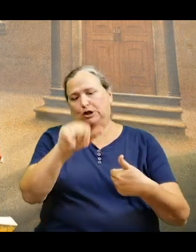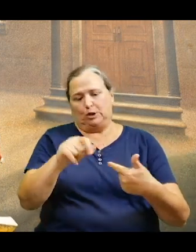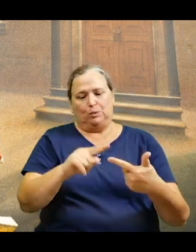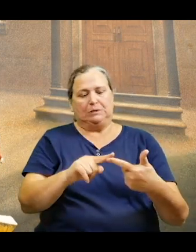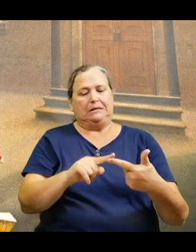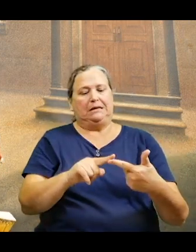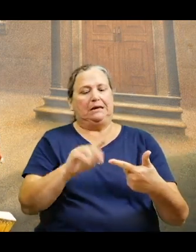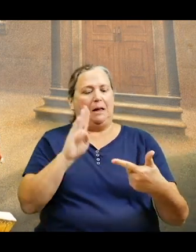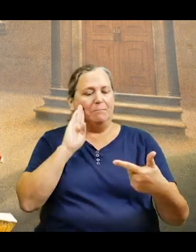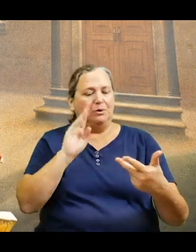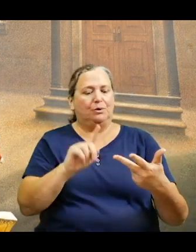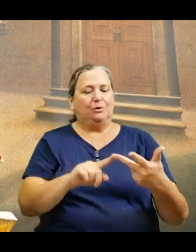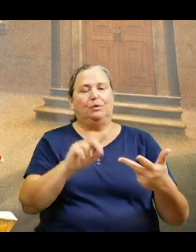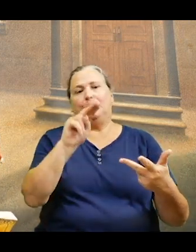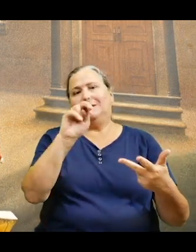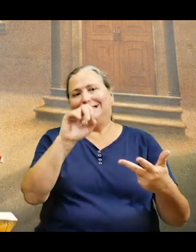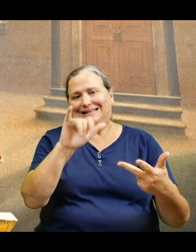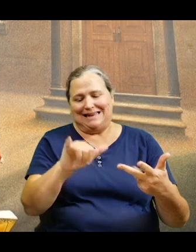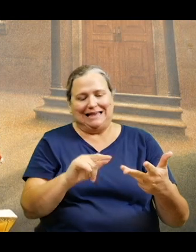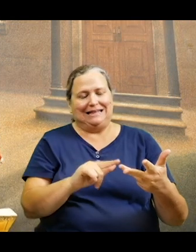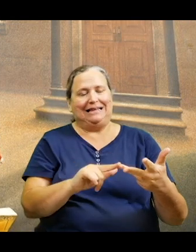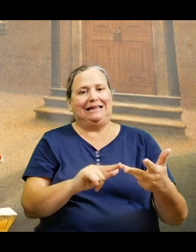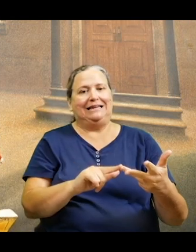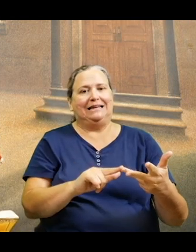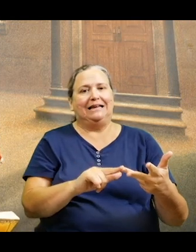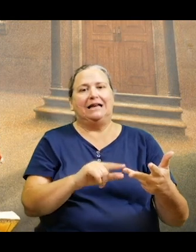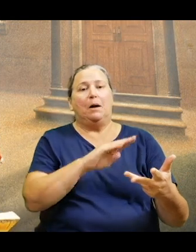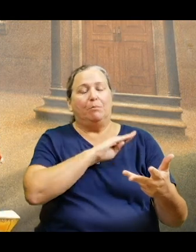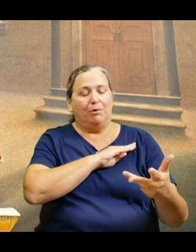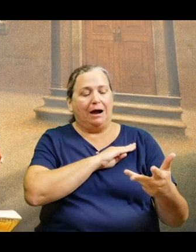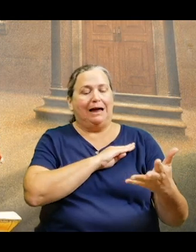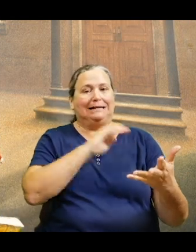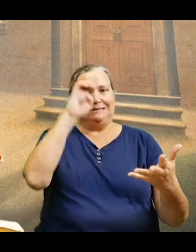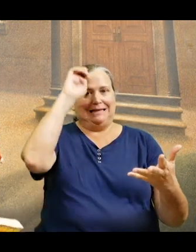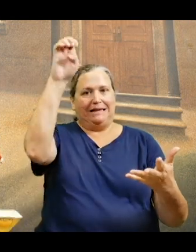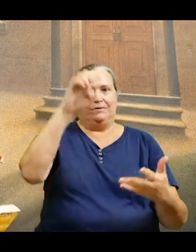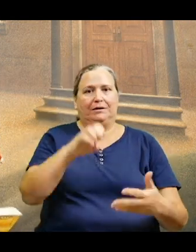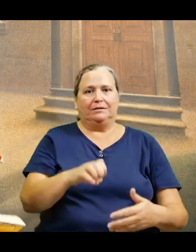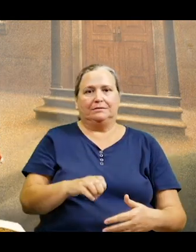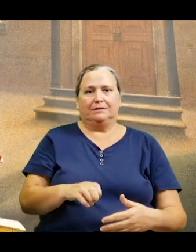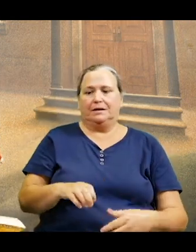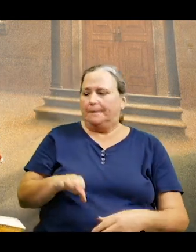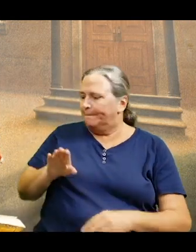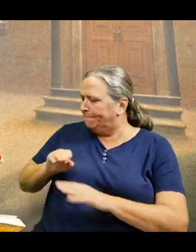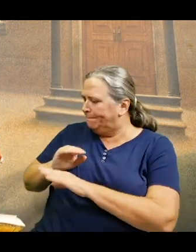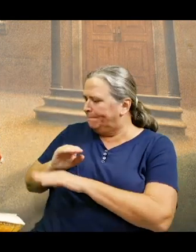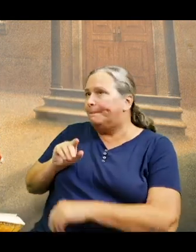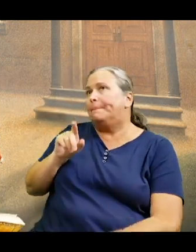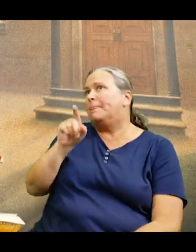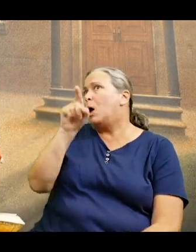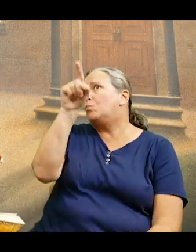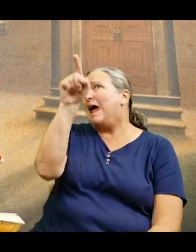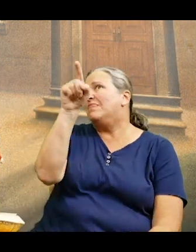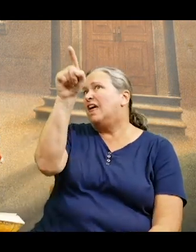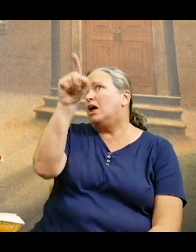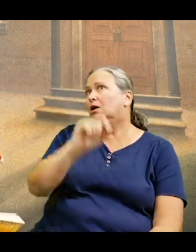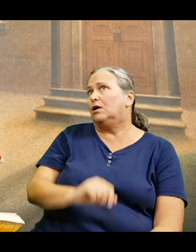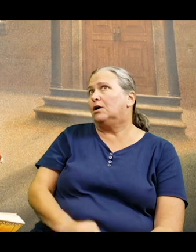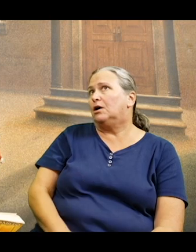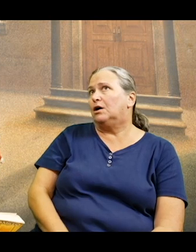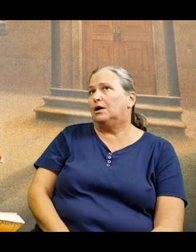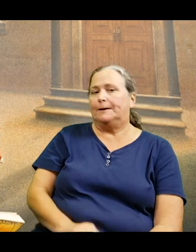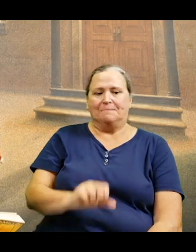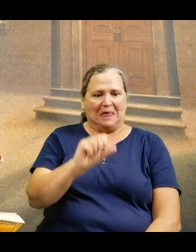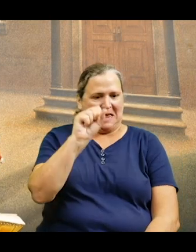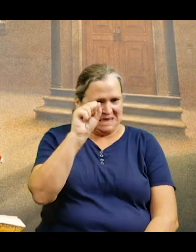and Lawrence and Bryce and Abeline and Edward. "Right there," said Bryce. He pointed up at the stars. "Yep,"